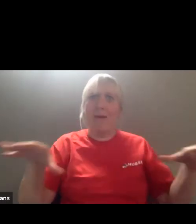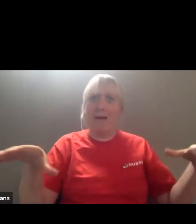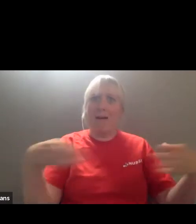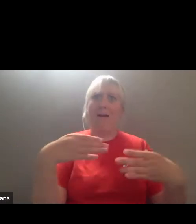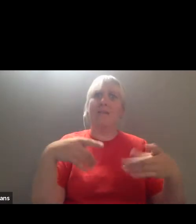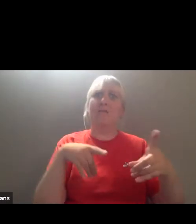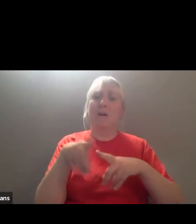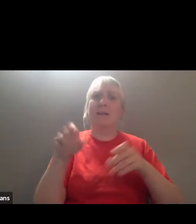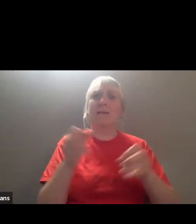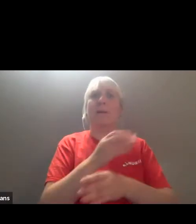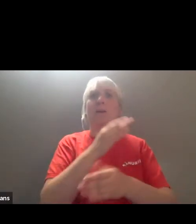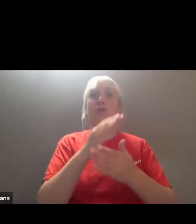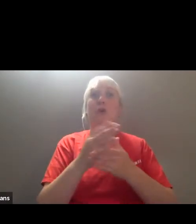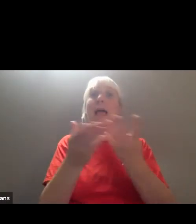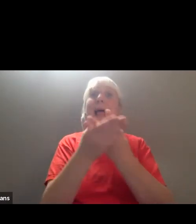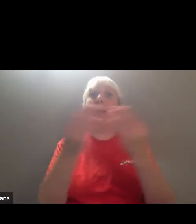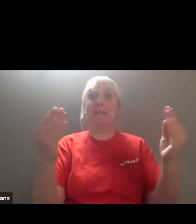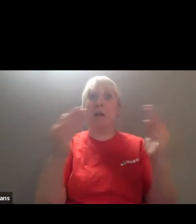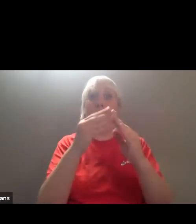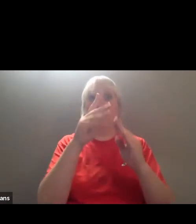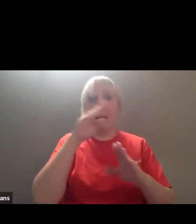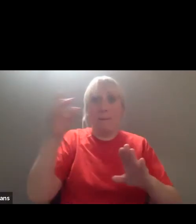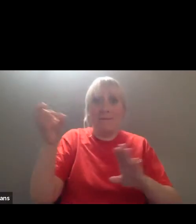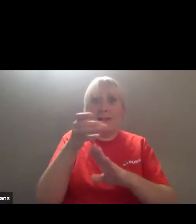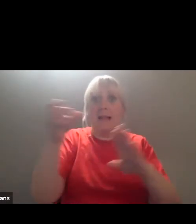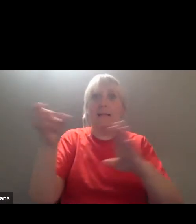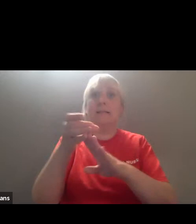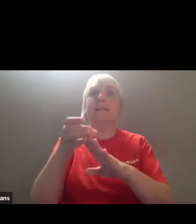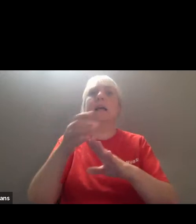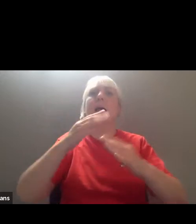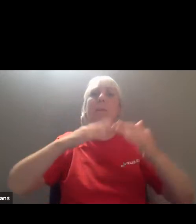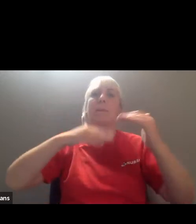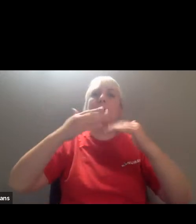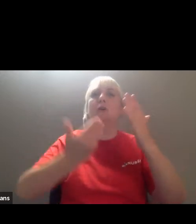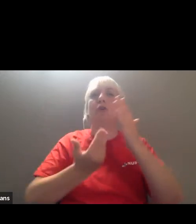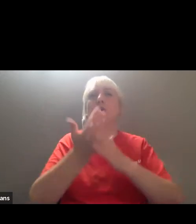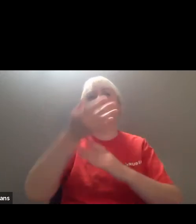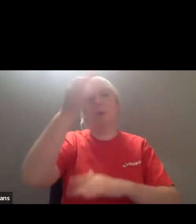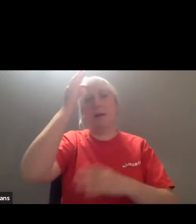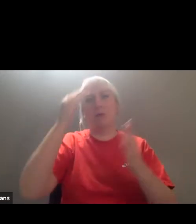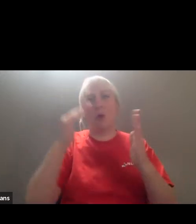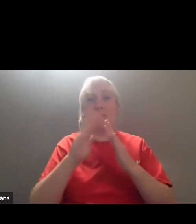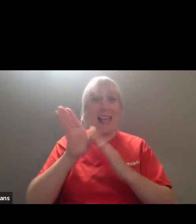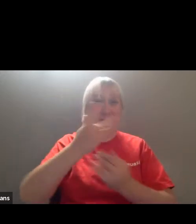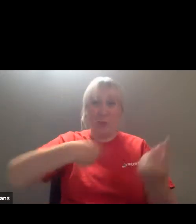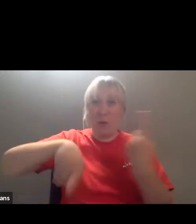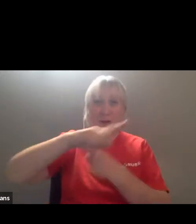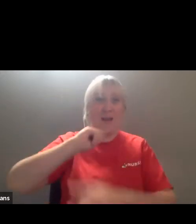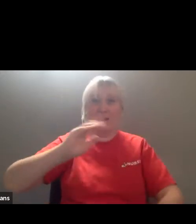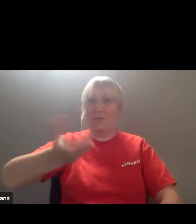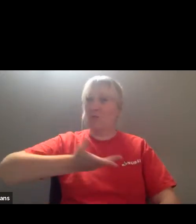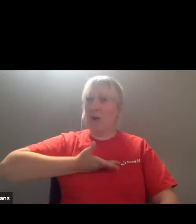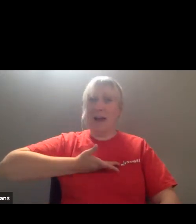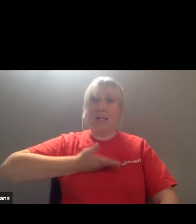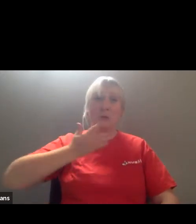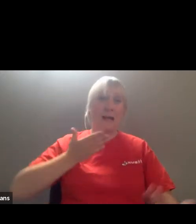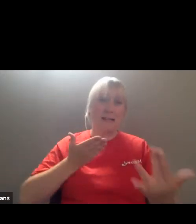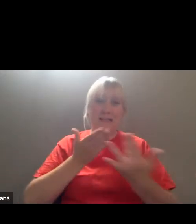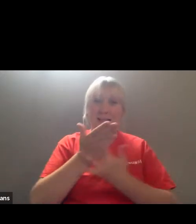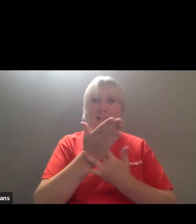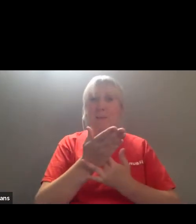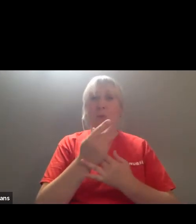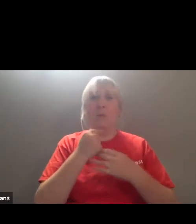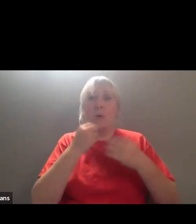empty homes and get 100,000 new council homes a year. Everyone has a right to an accessible, good and secure home, and we can